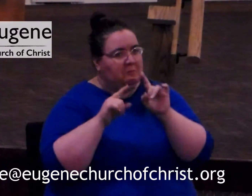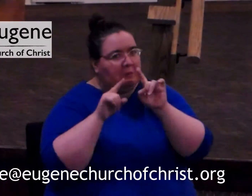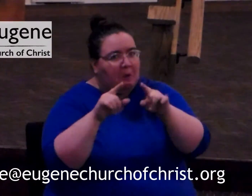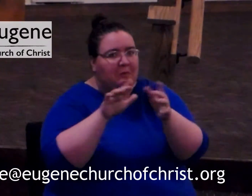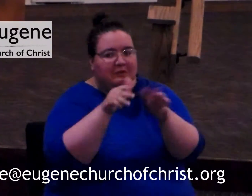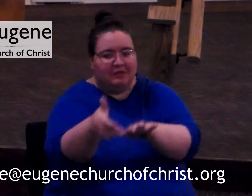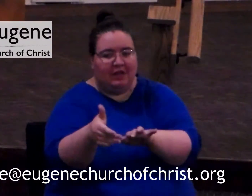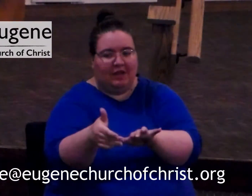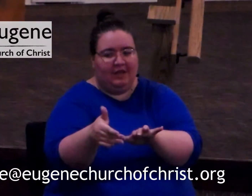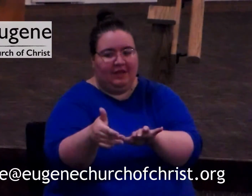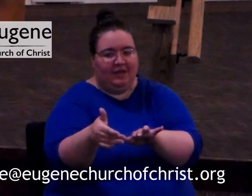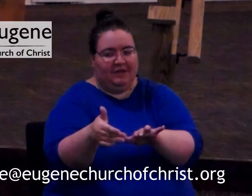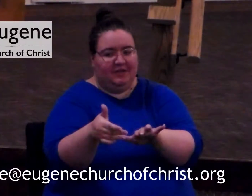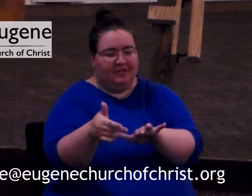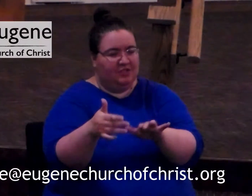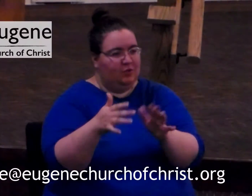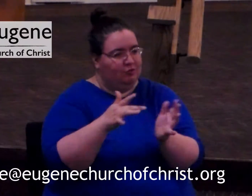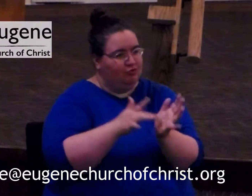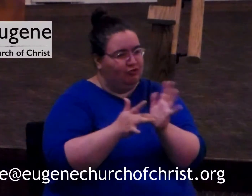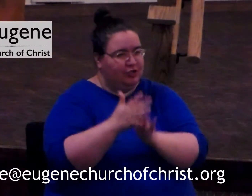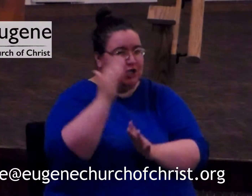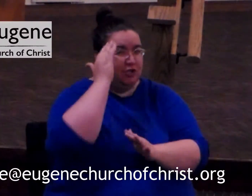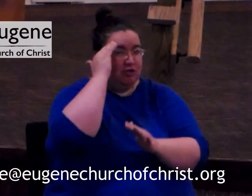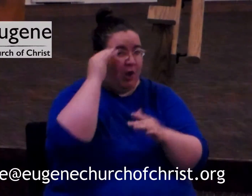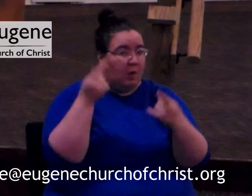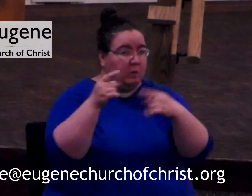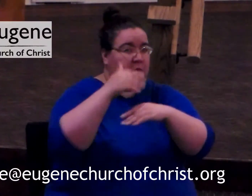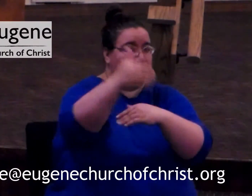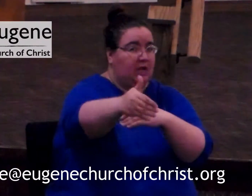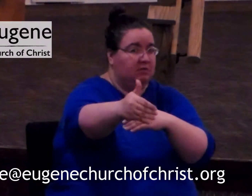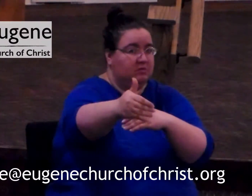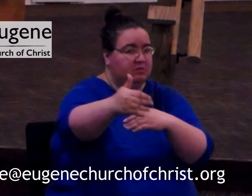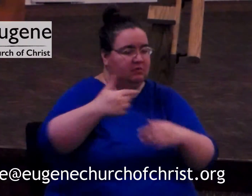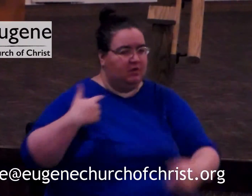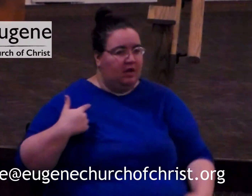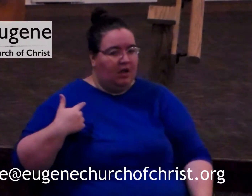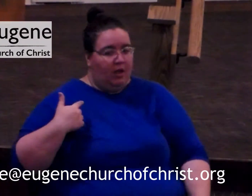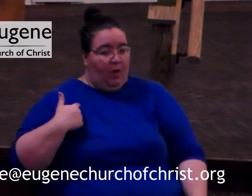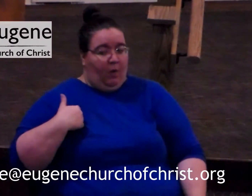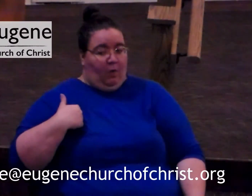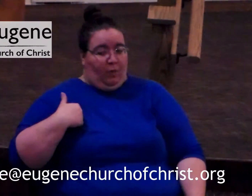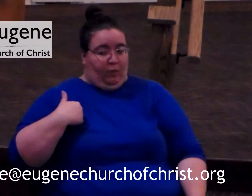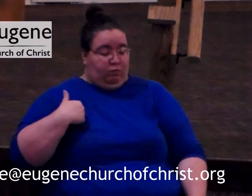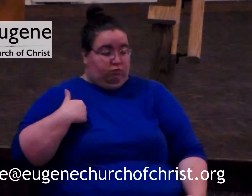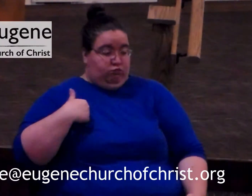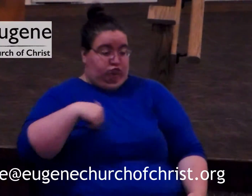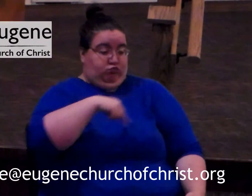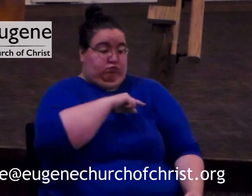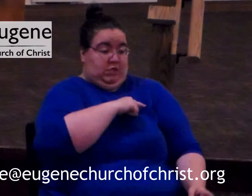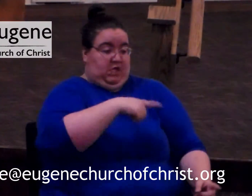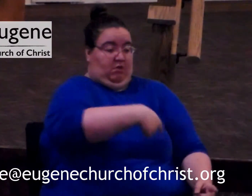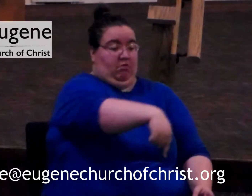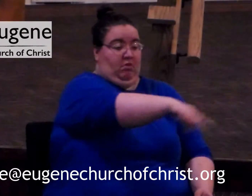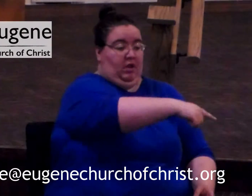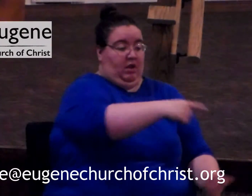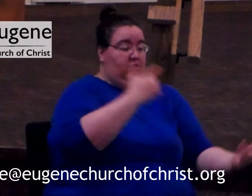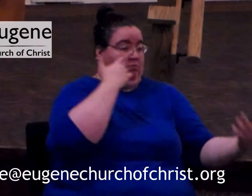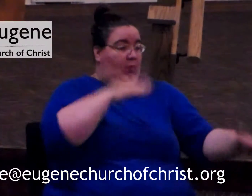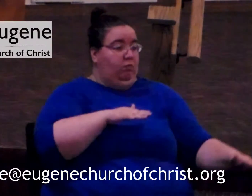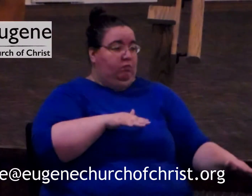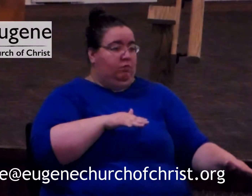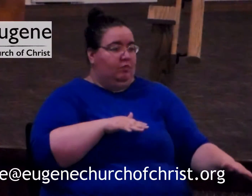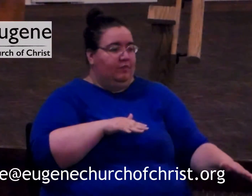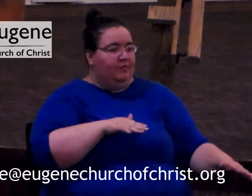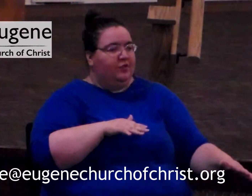we are struck with here is what we do not know. Because a lot of those times when we find ourselves sitting in those meetings and in those situations where somebody has